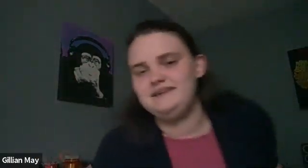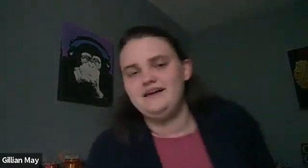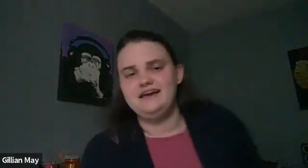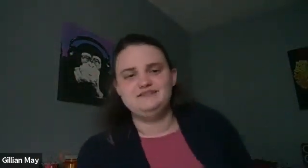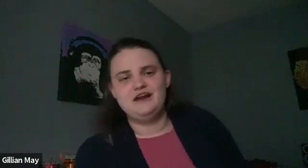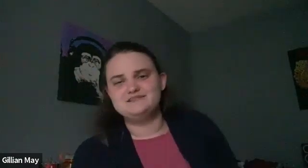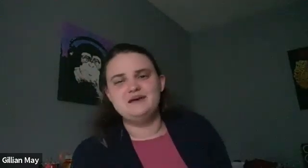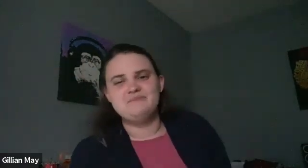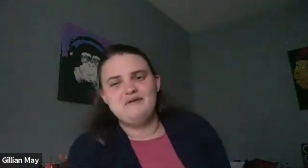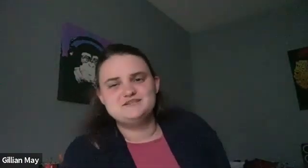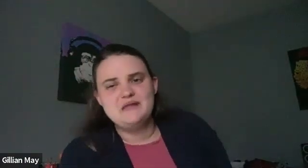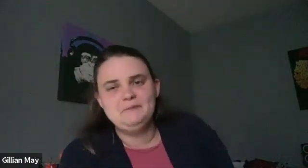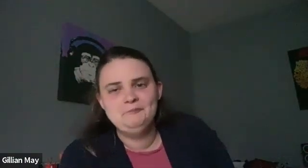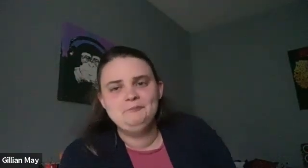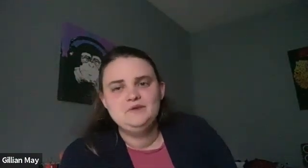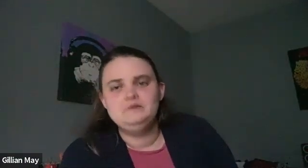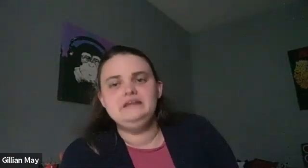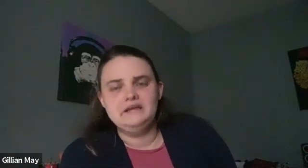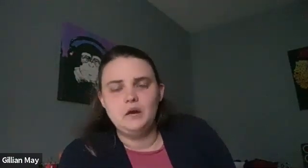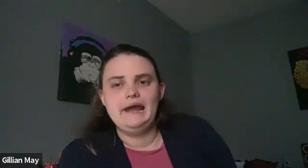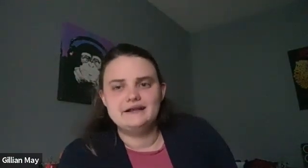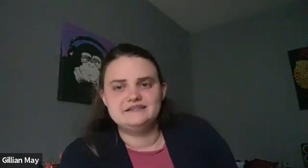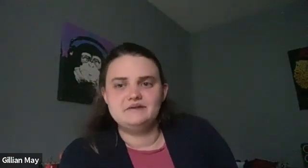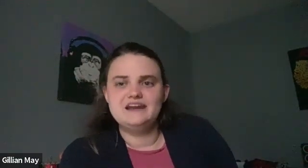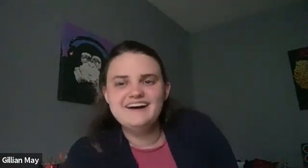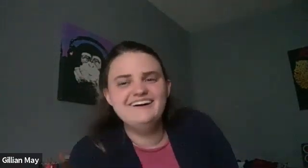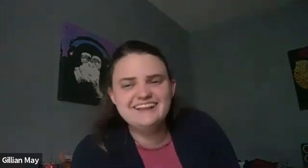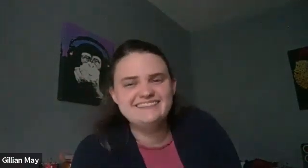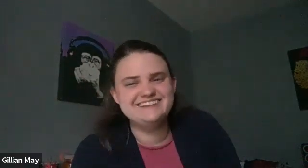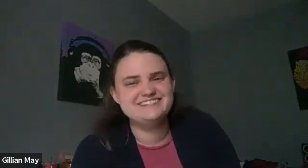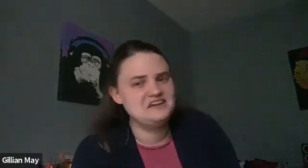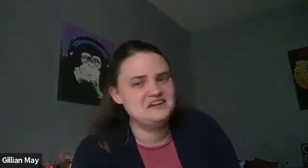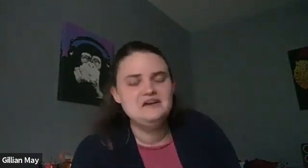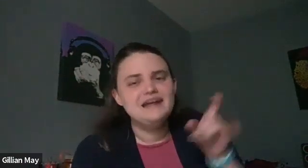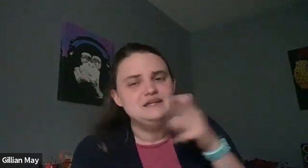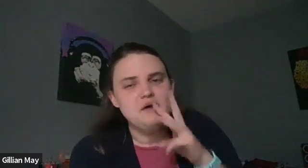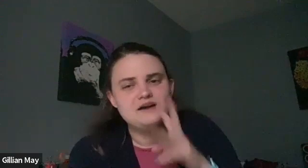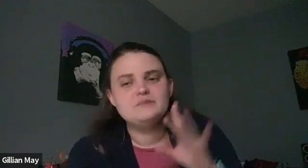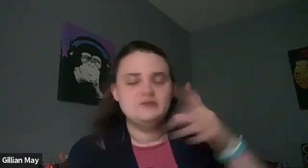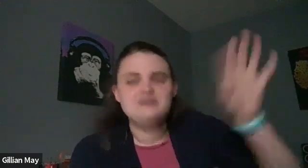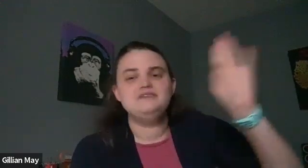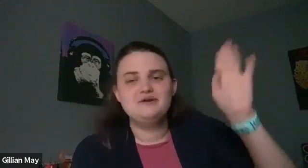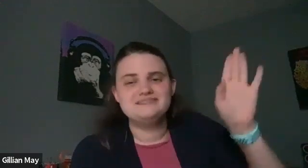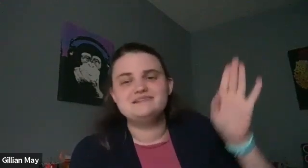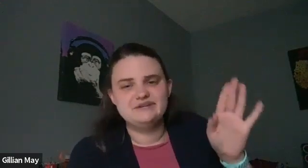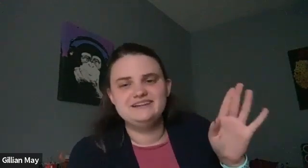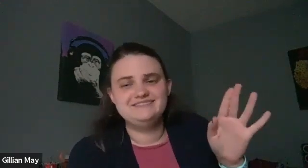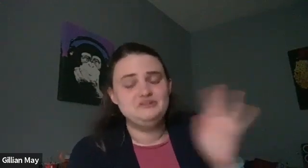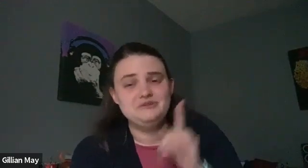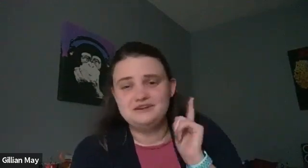lie, it cracks me up. I watch them, I'm like, really need to go in acting right now. They're just like, I need water. I'm like, okay, you can go get some, but you really could be